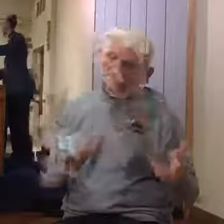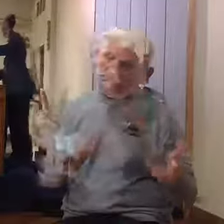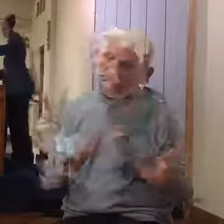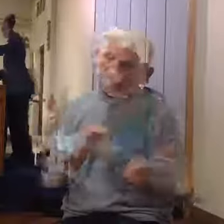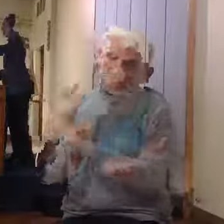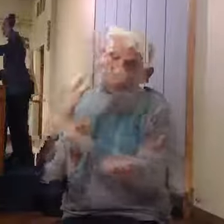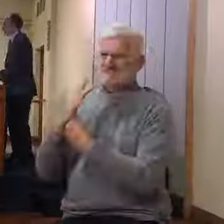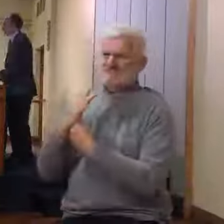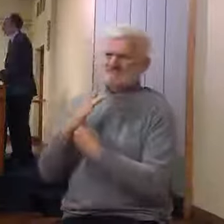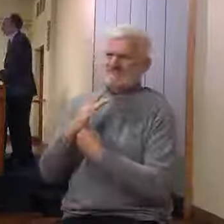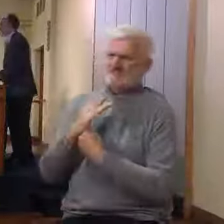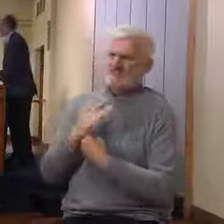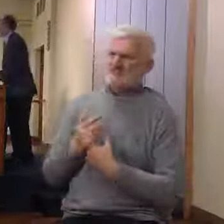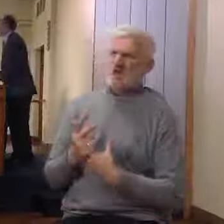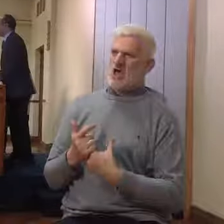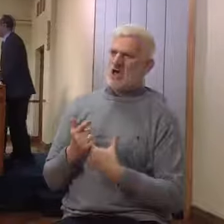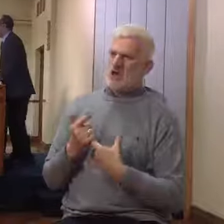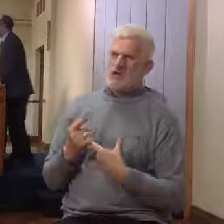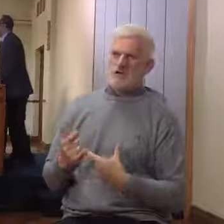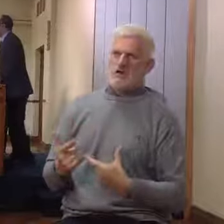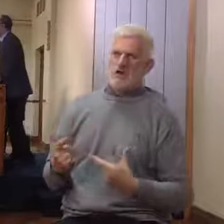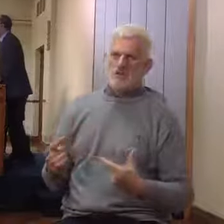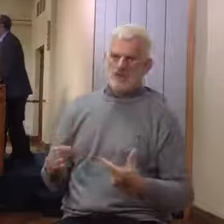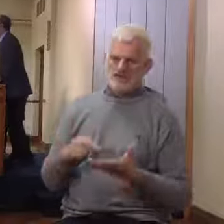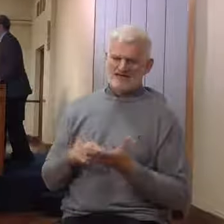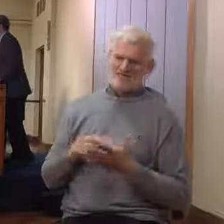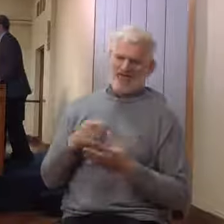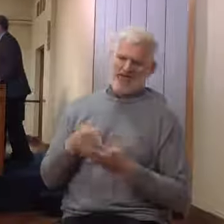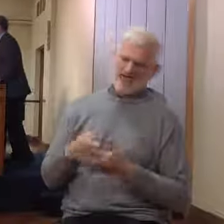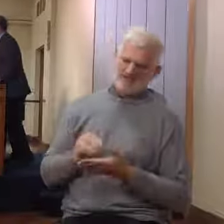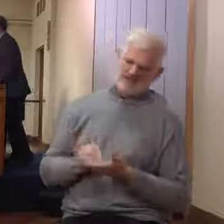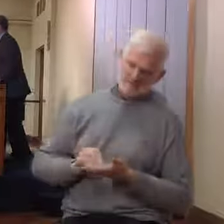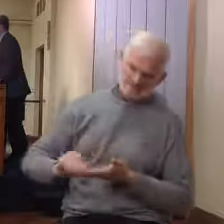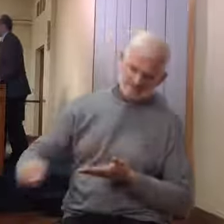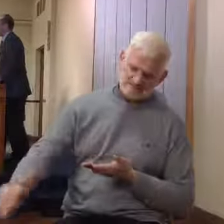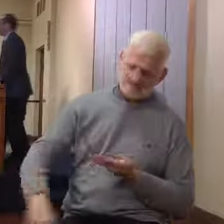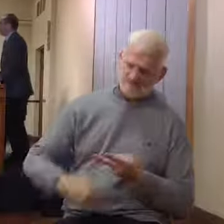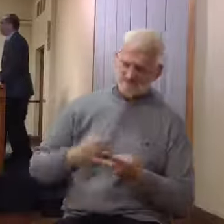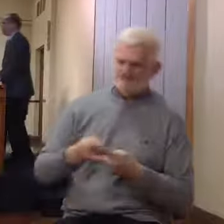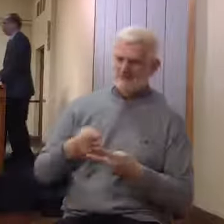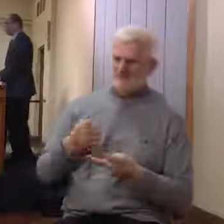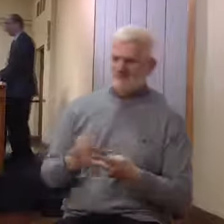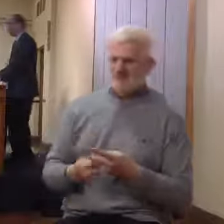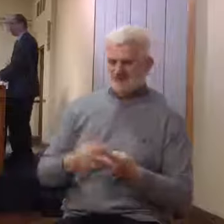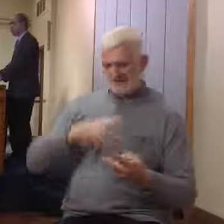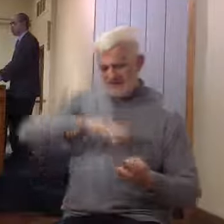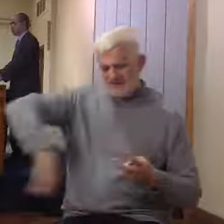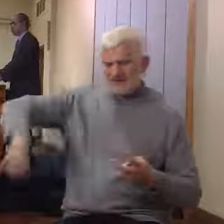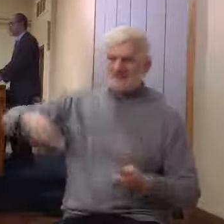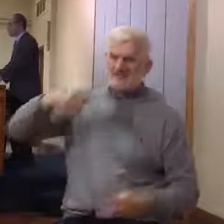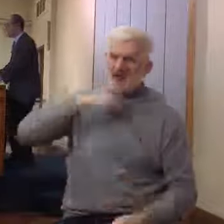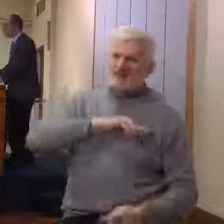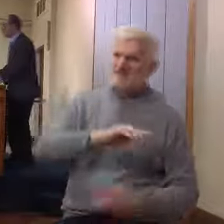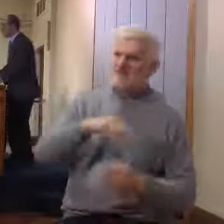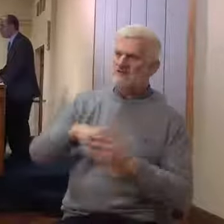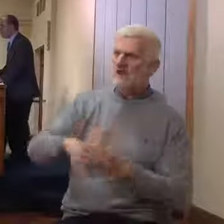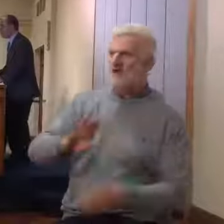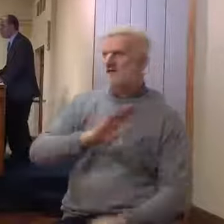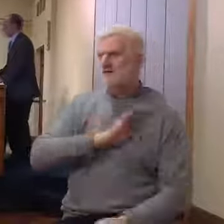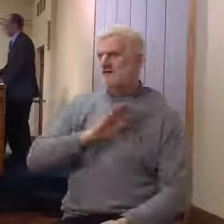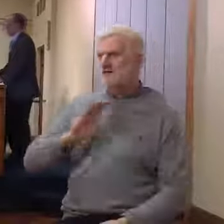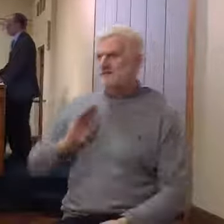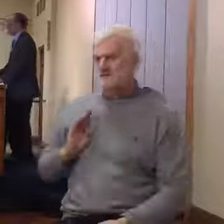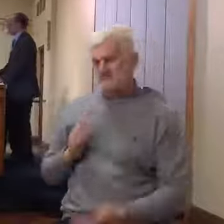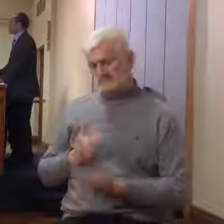and bear. Why? Because they have rejected the rule of God. But the church is not led by